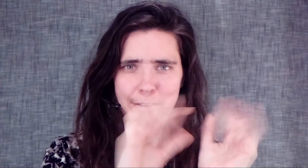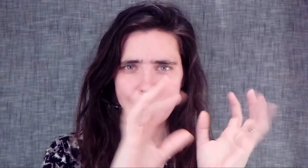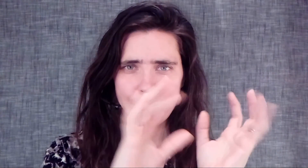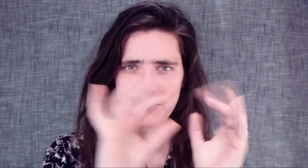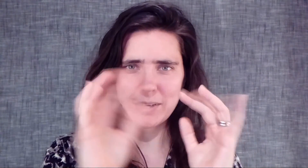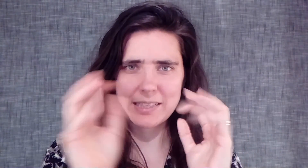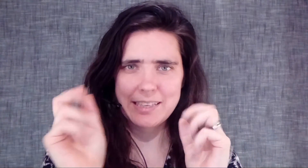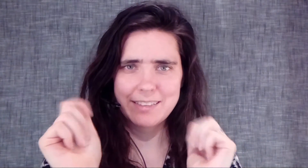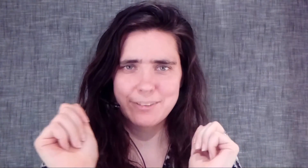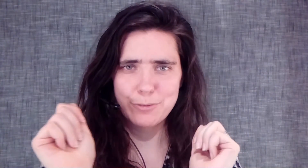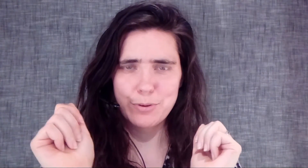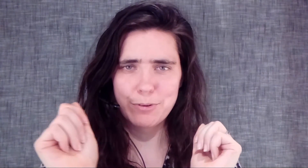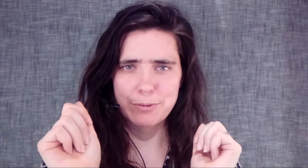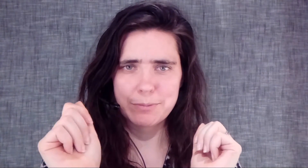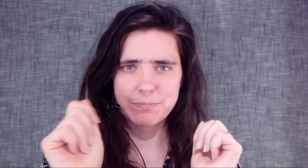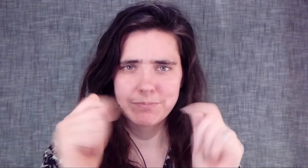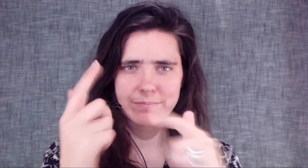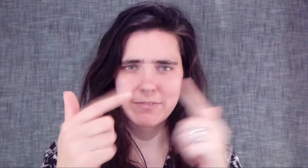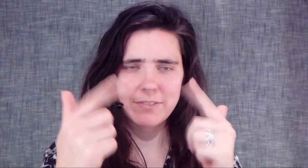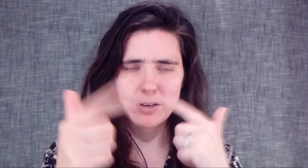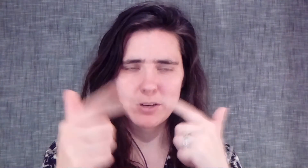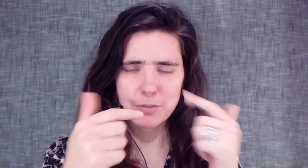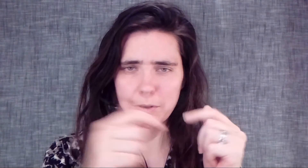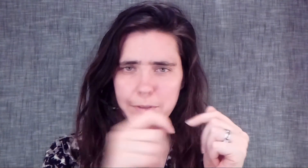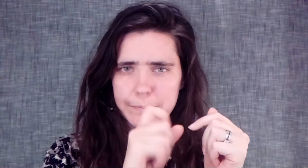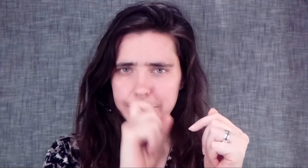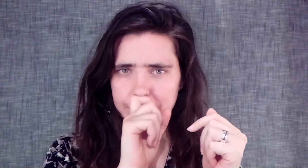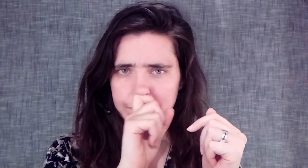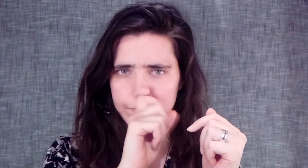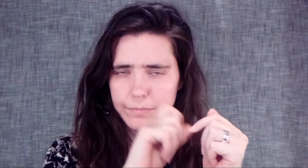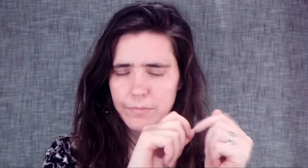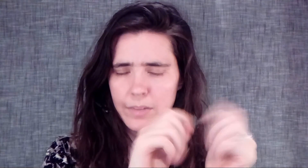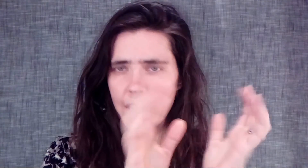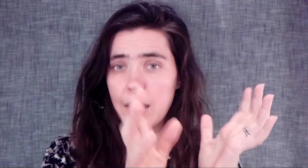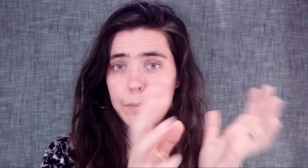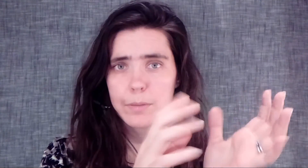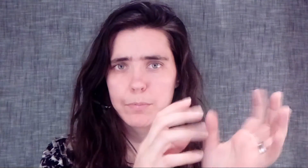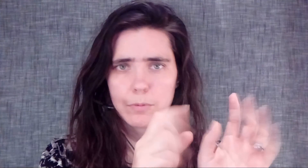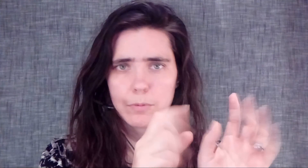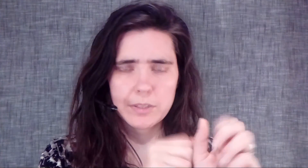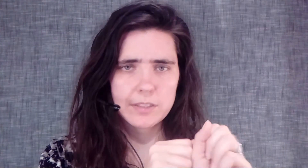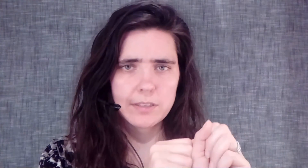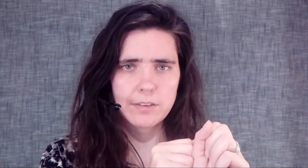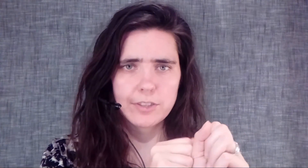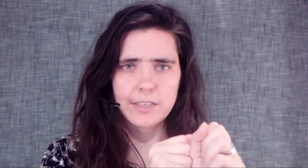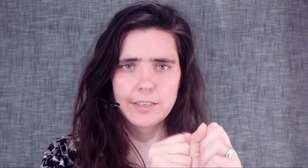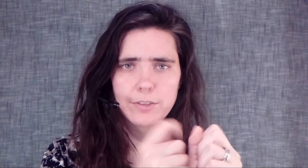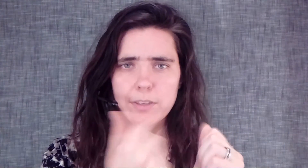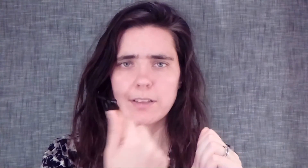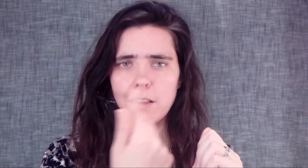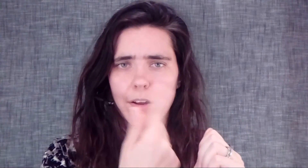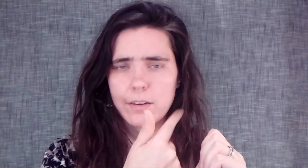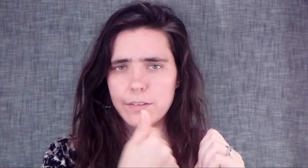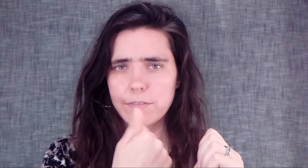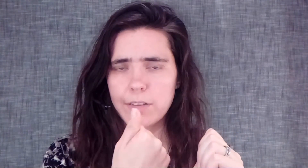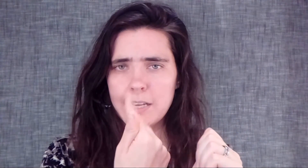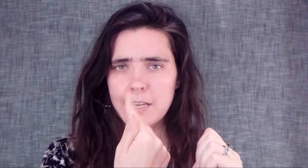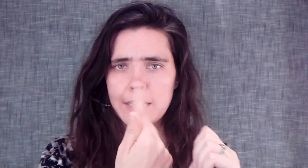go quickly through your finger spelling. And people will still understand you because a lot of